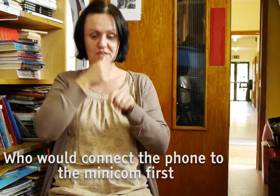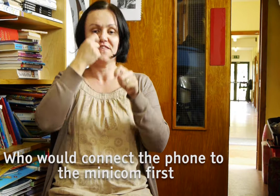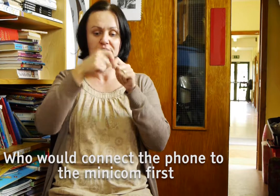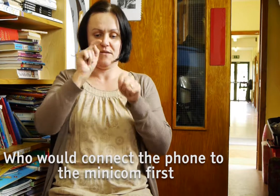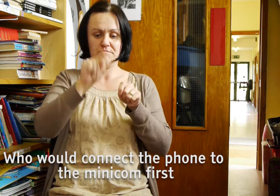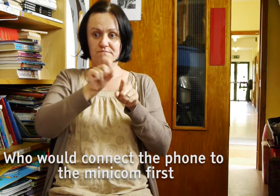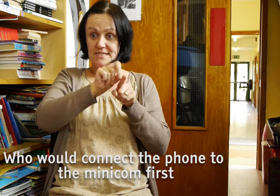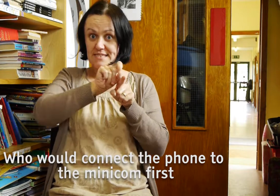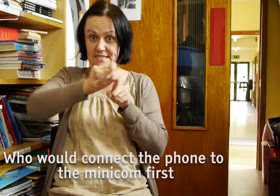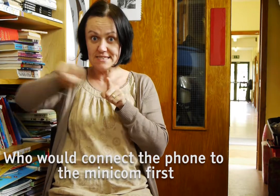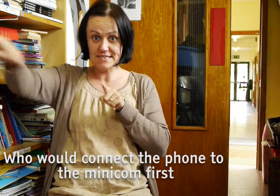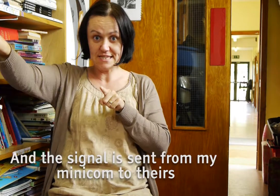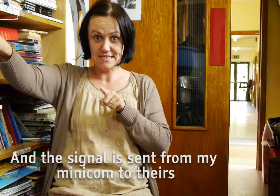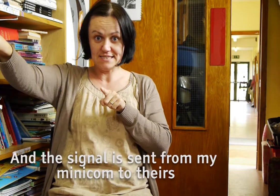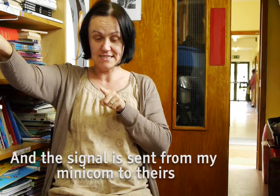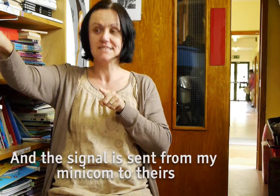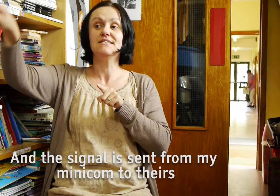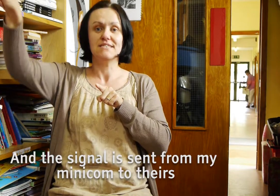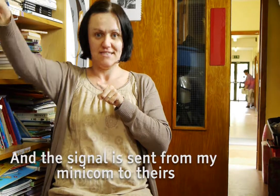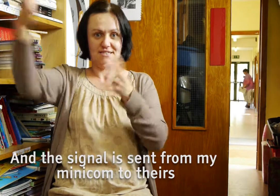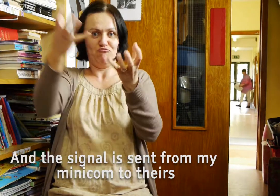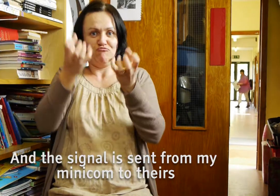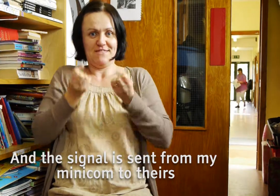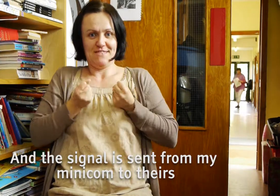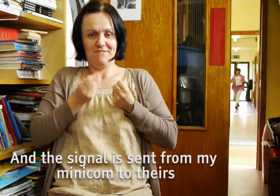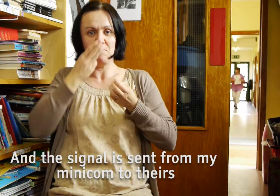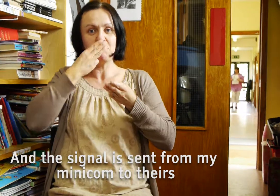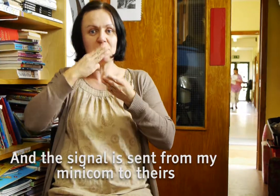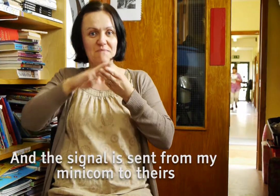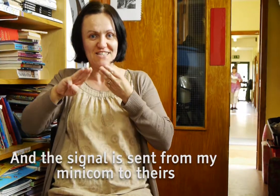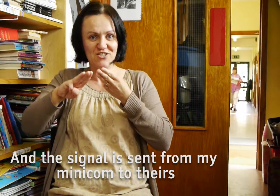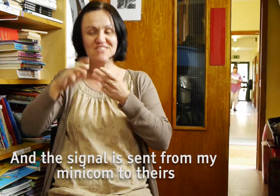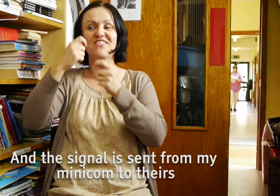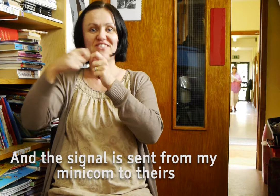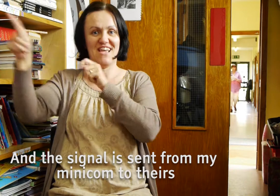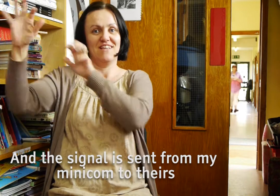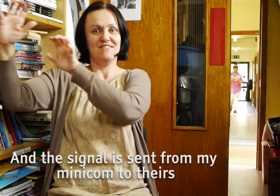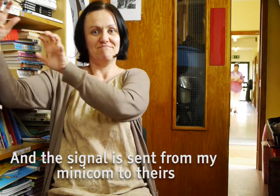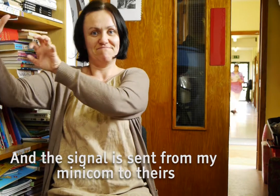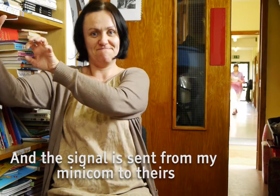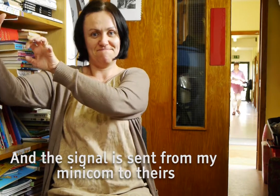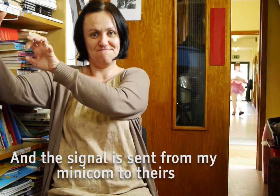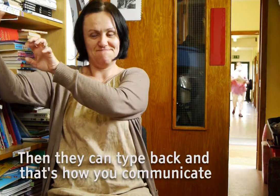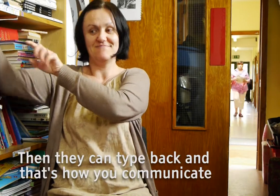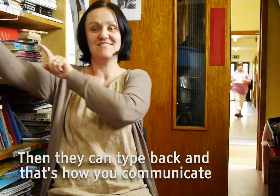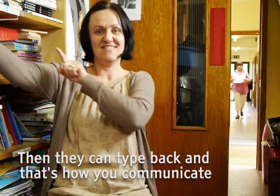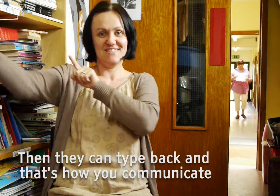to the Minicom first, and the signal is sent from my Minicom to theirs and the message is sent to them. And then they can type